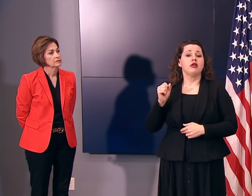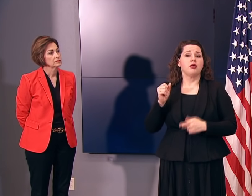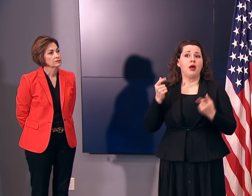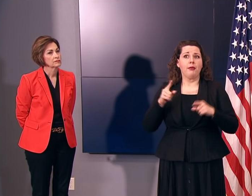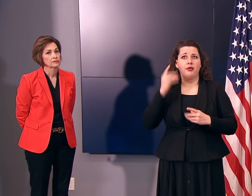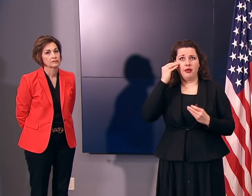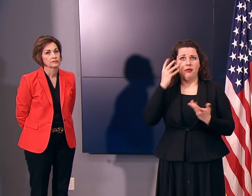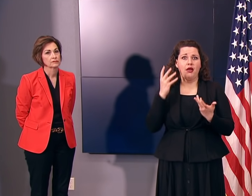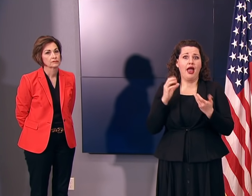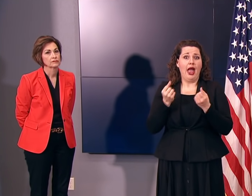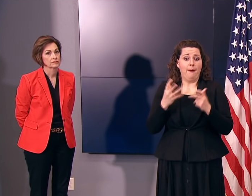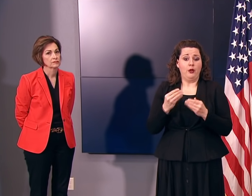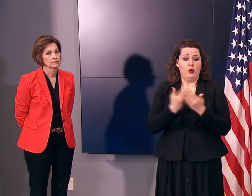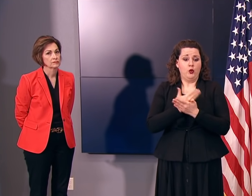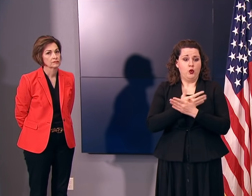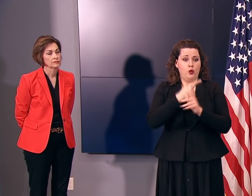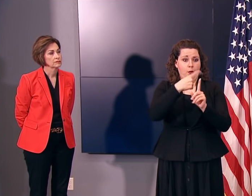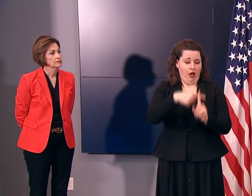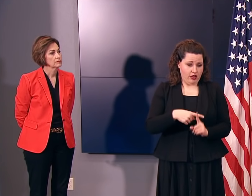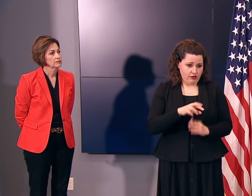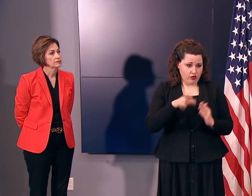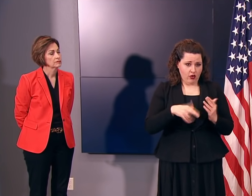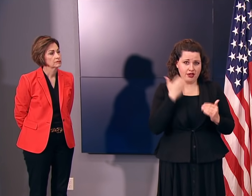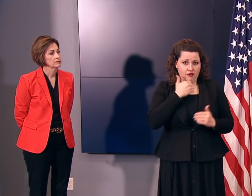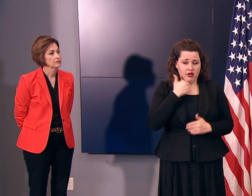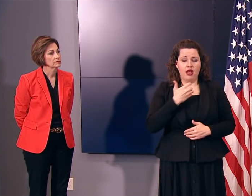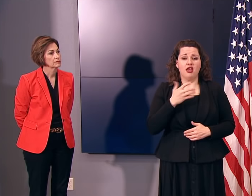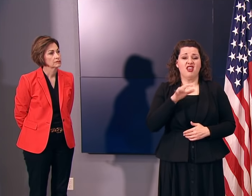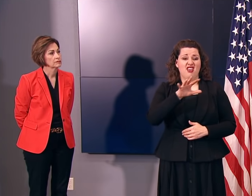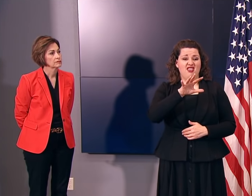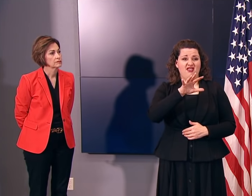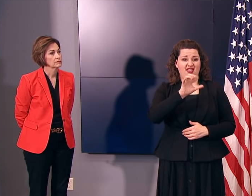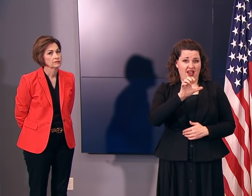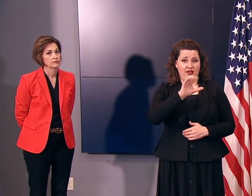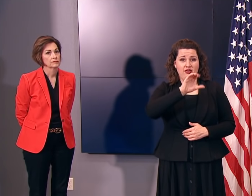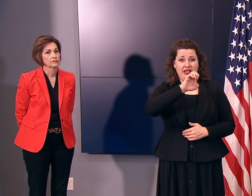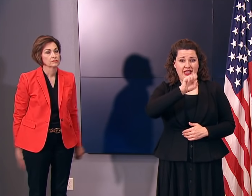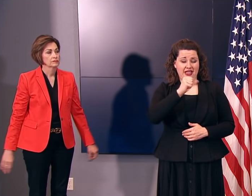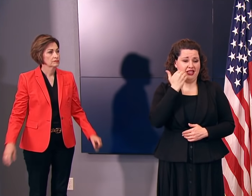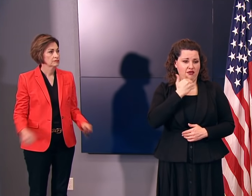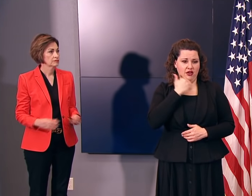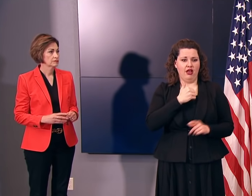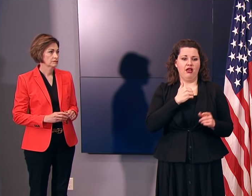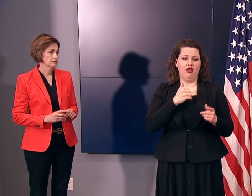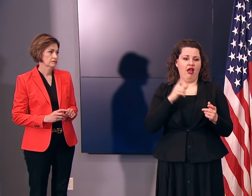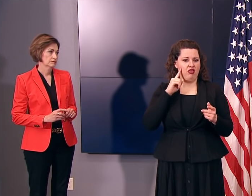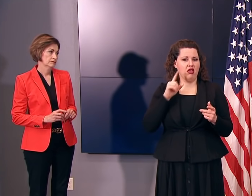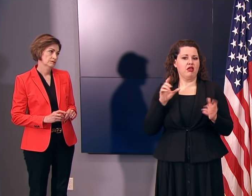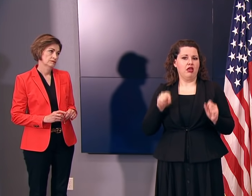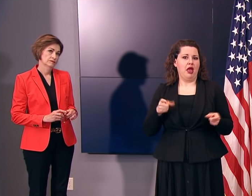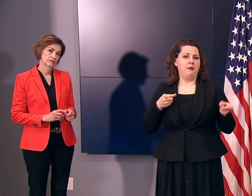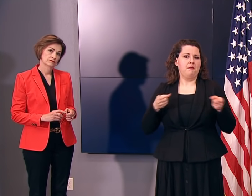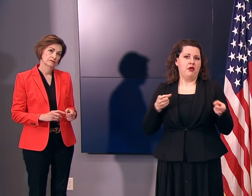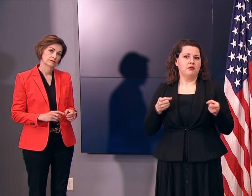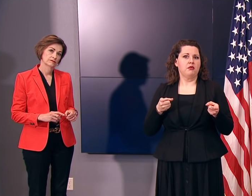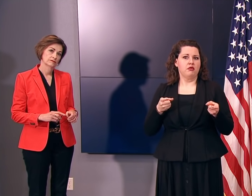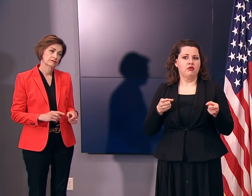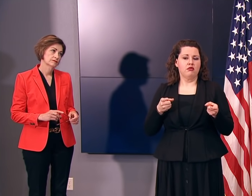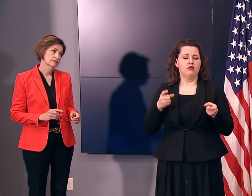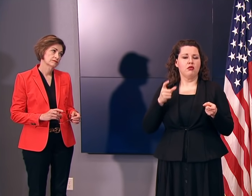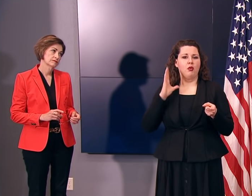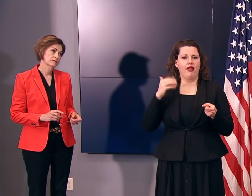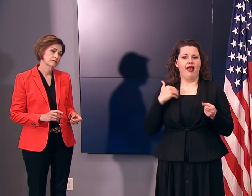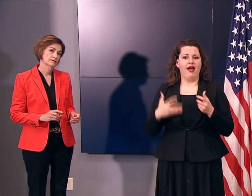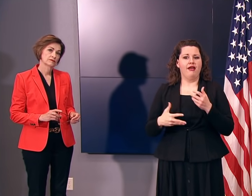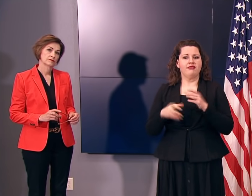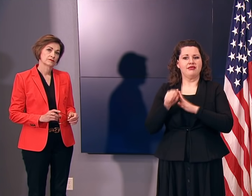think about the number of new cases we're seeing a day, even at 500 cases a day, I think that'll be manageable with the additional resources at the